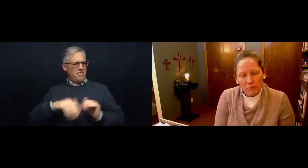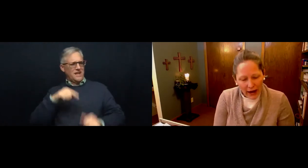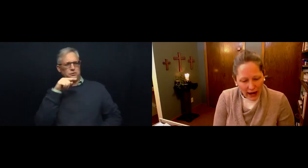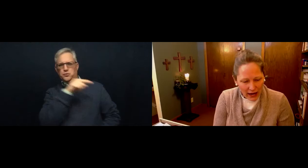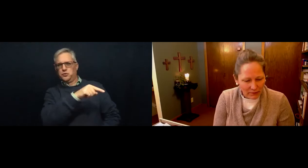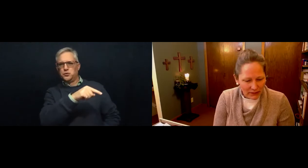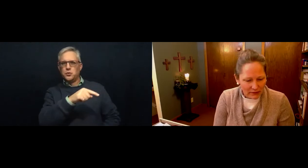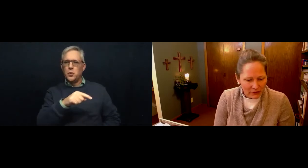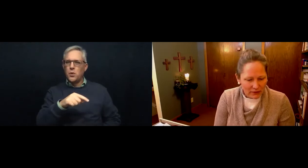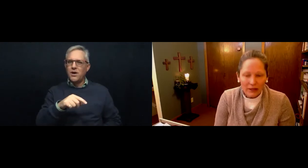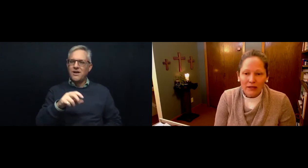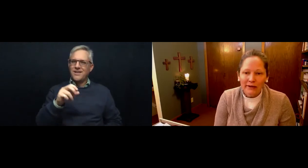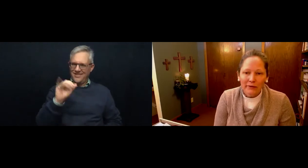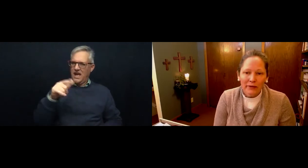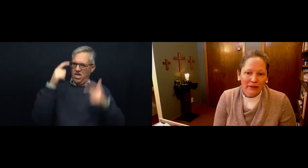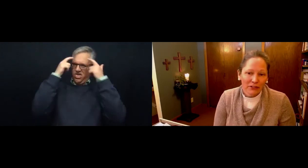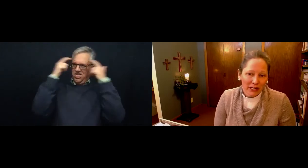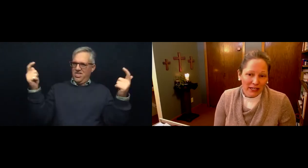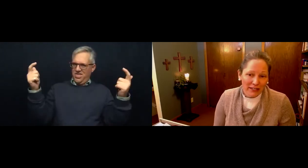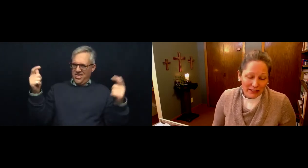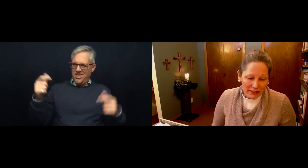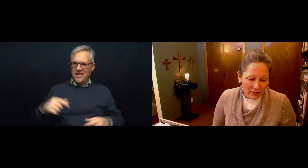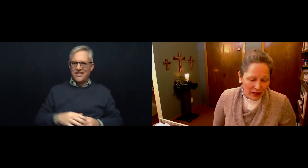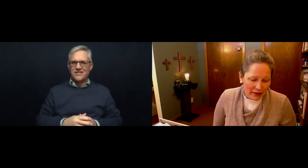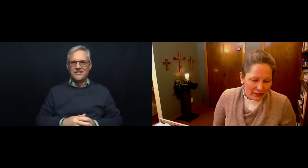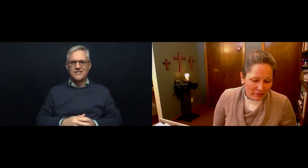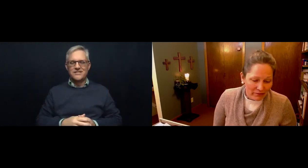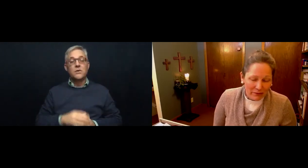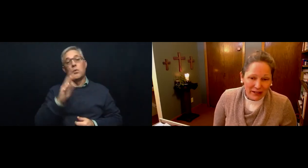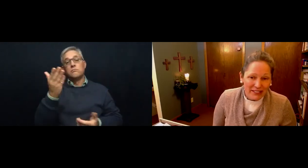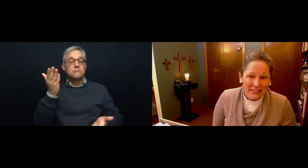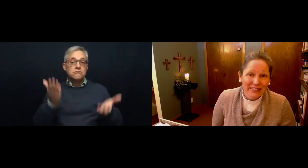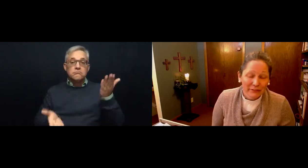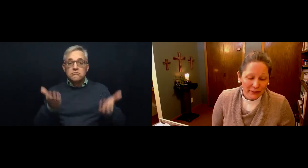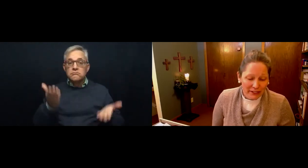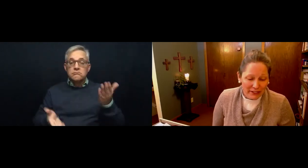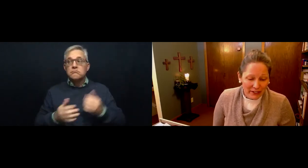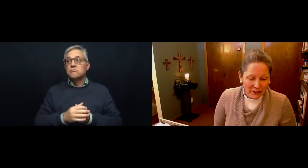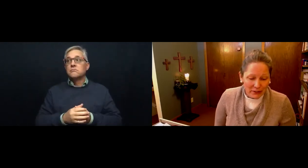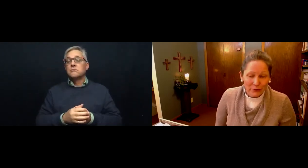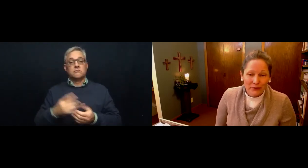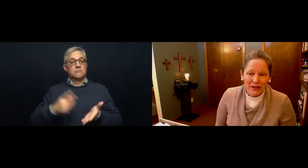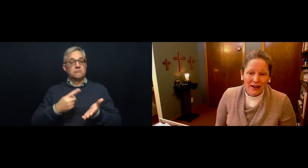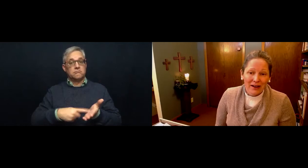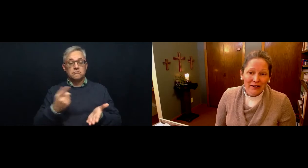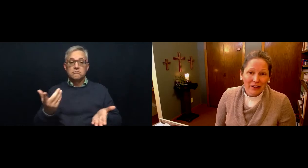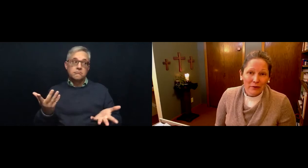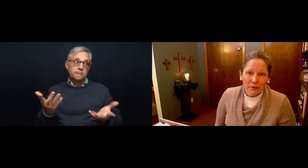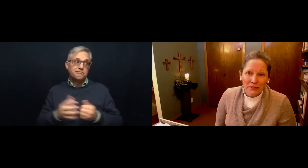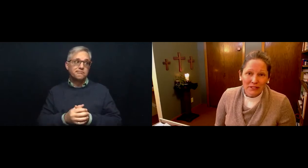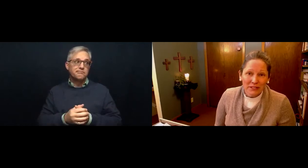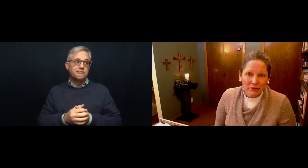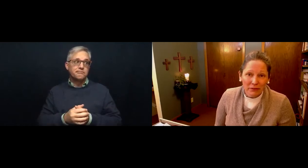Or perhaps we have chains in our lives that make us indifferent to